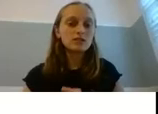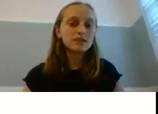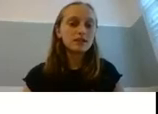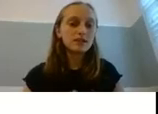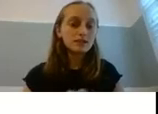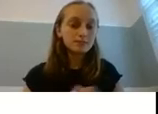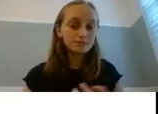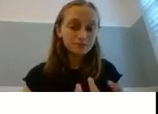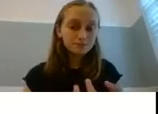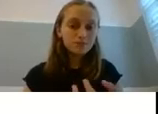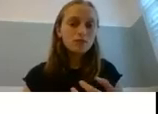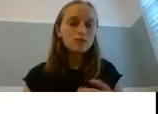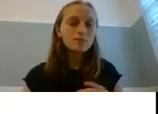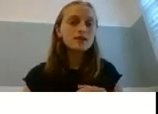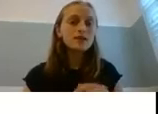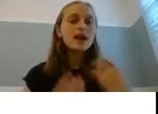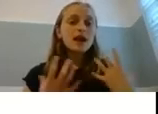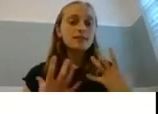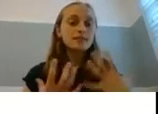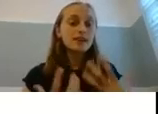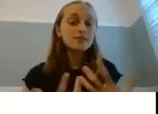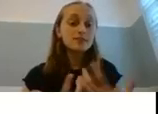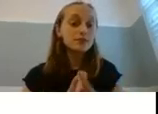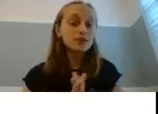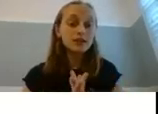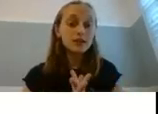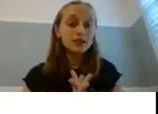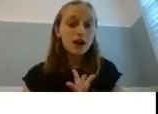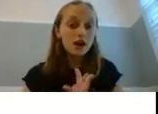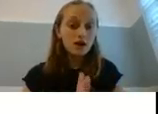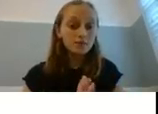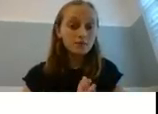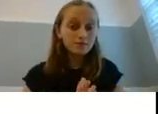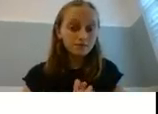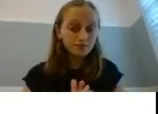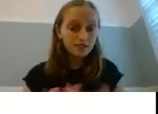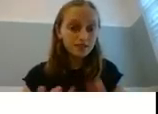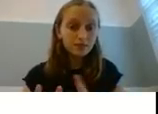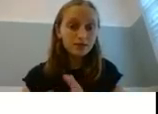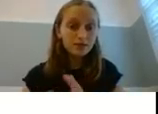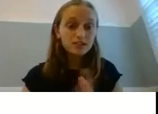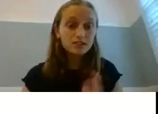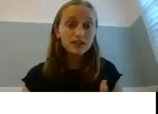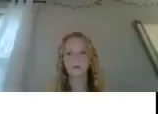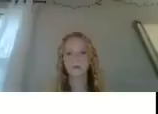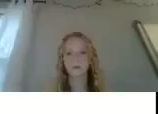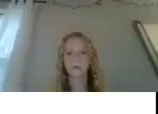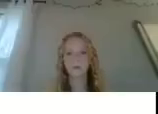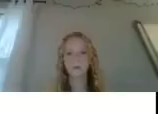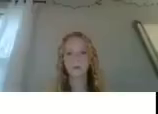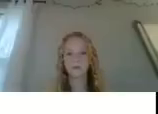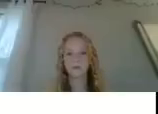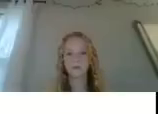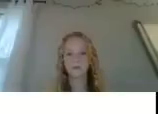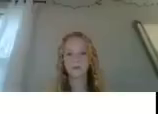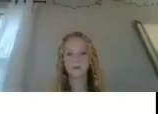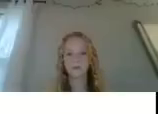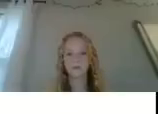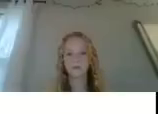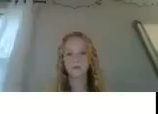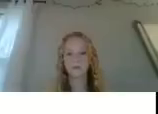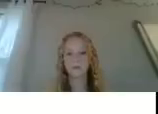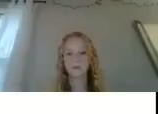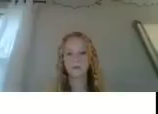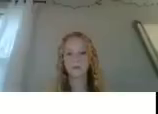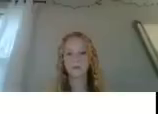nelson mandela and the deaf community um the deaf community's connection to being able to witness this event